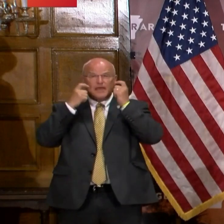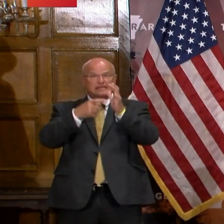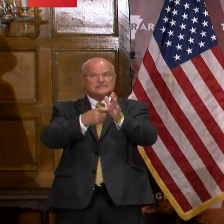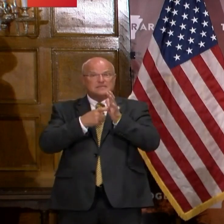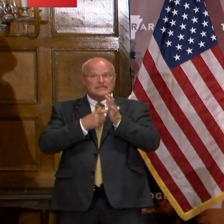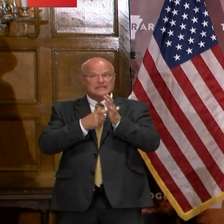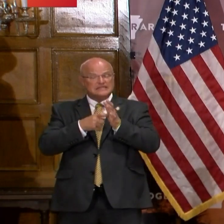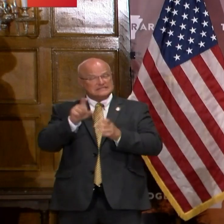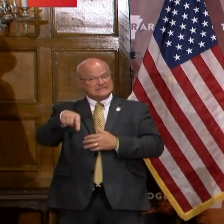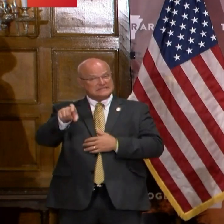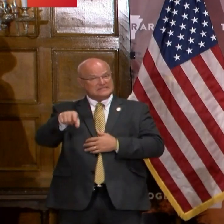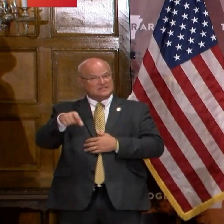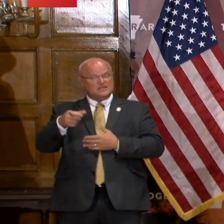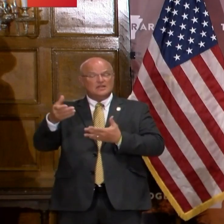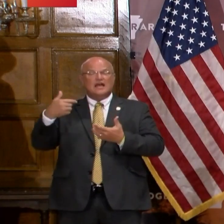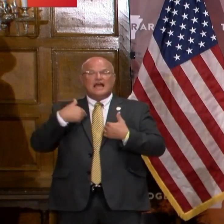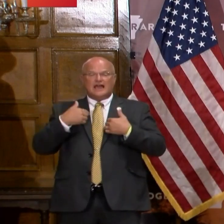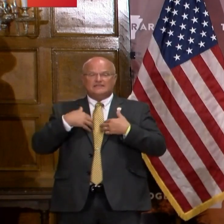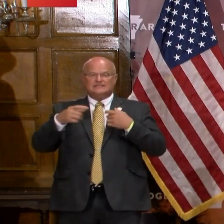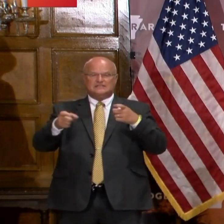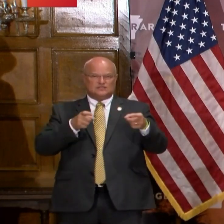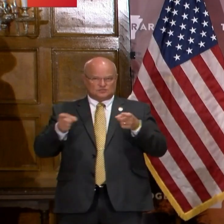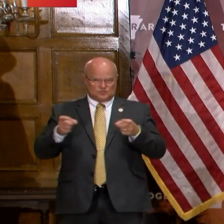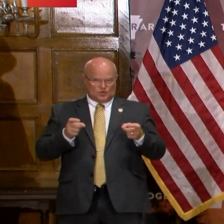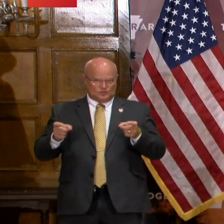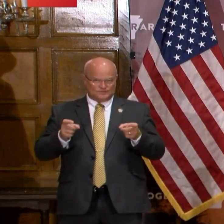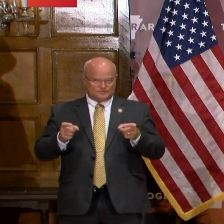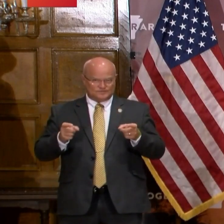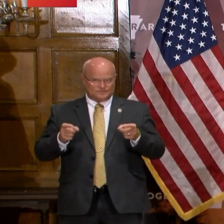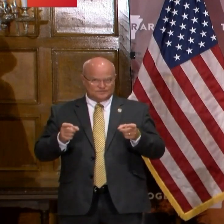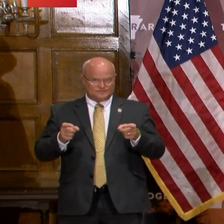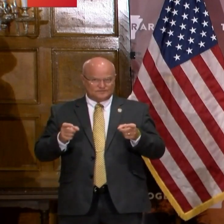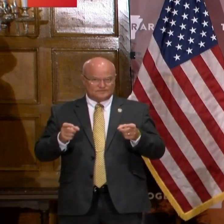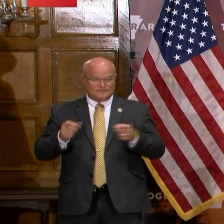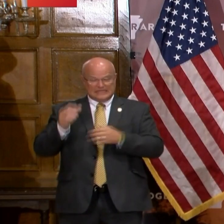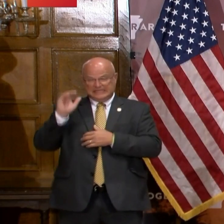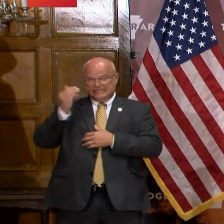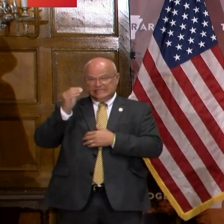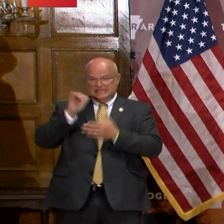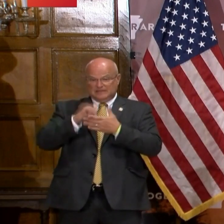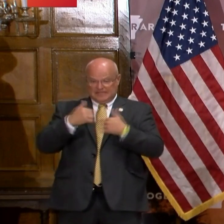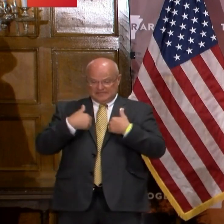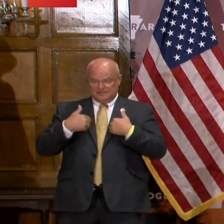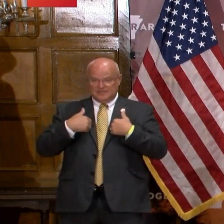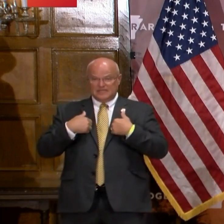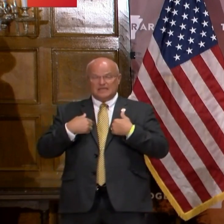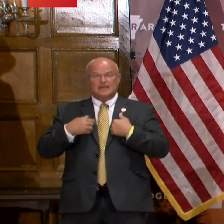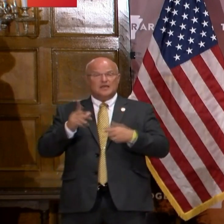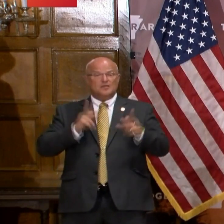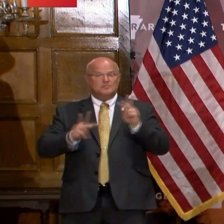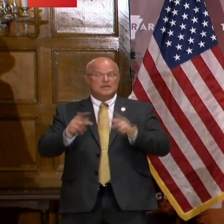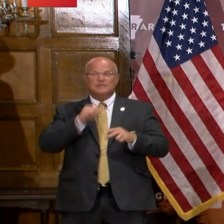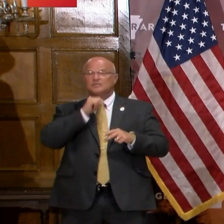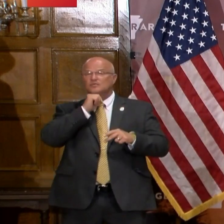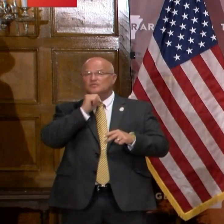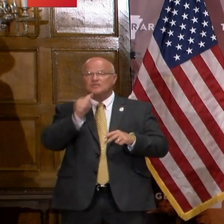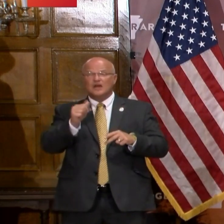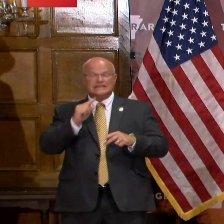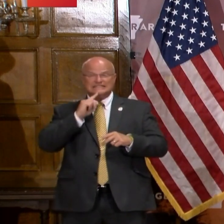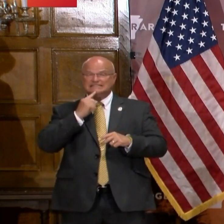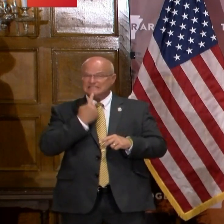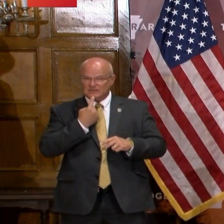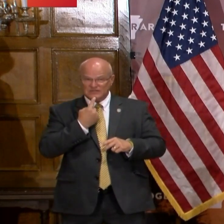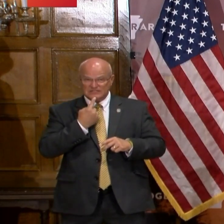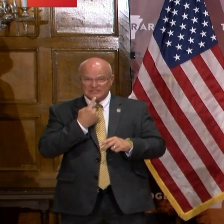mandate is essential to bringing this under control. It seemed that, to me, the public was not taking this issue